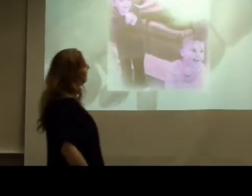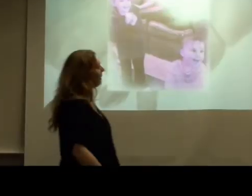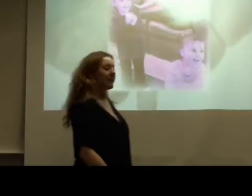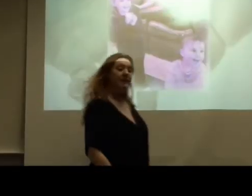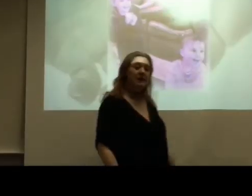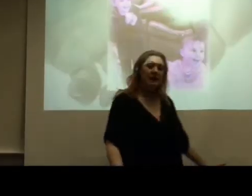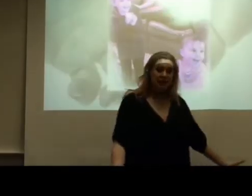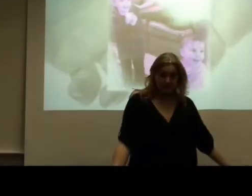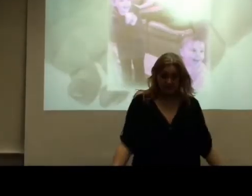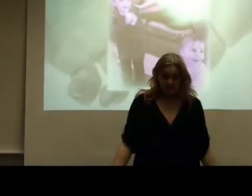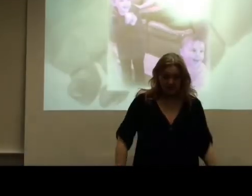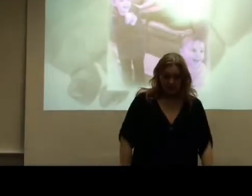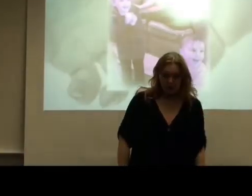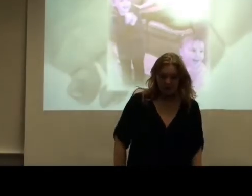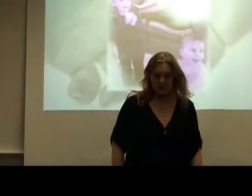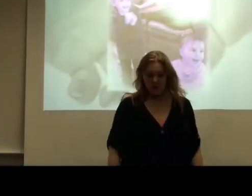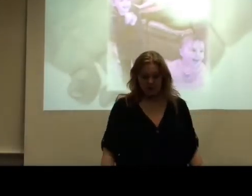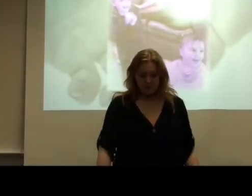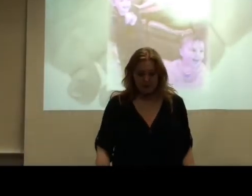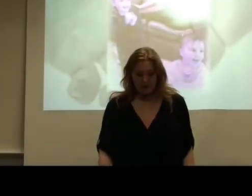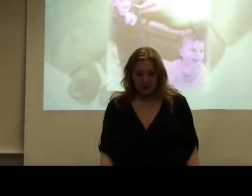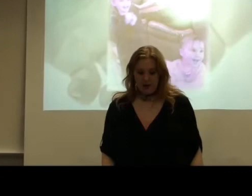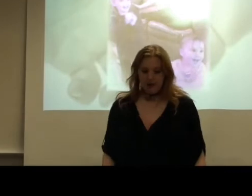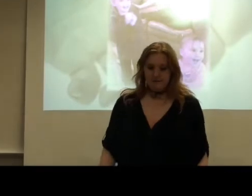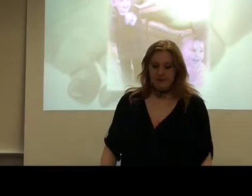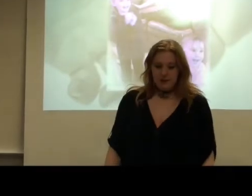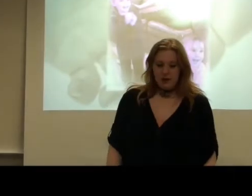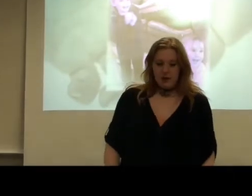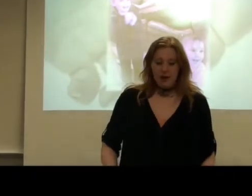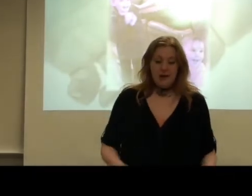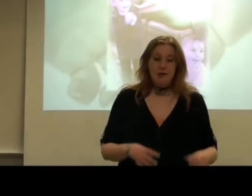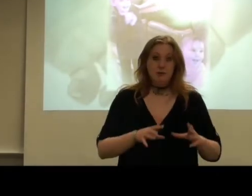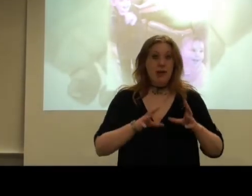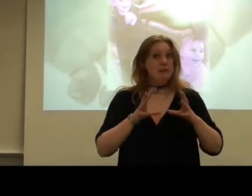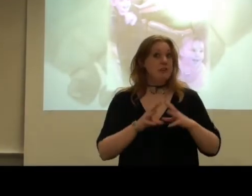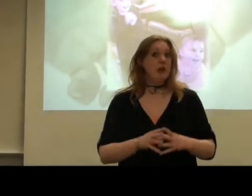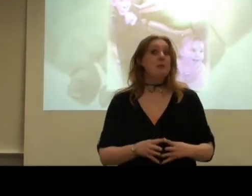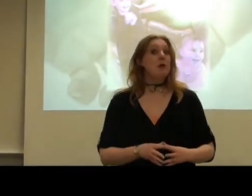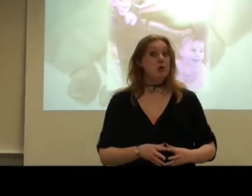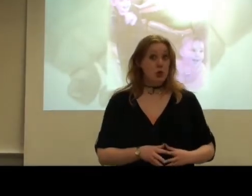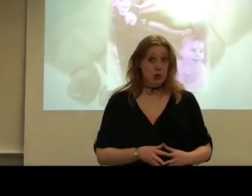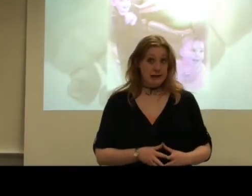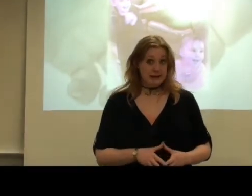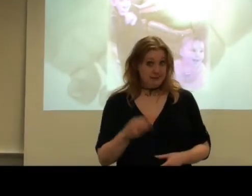Okay, the next video is going to be of, I talked about Nolan,